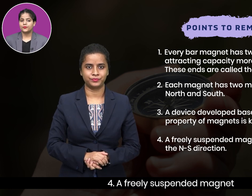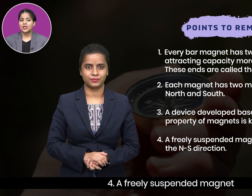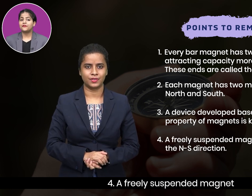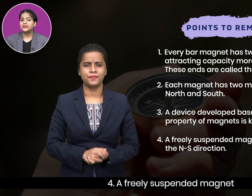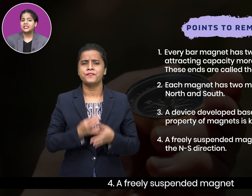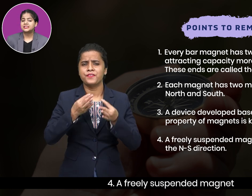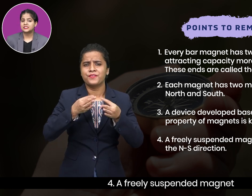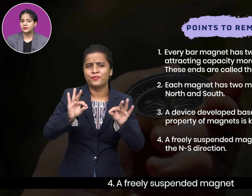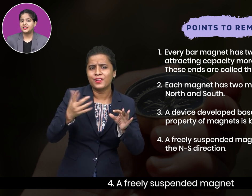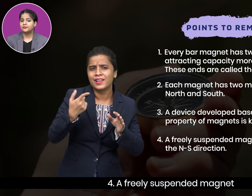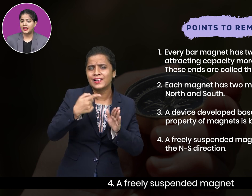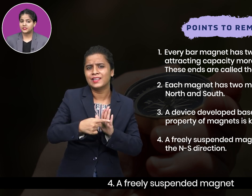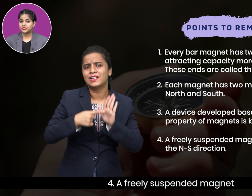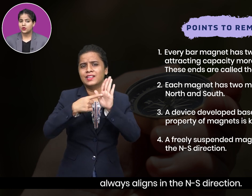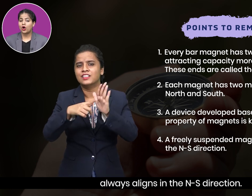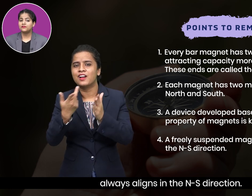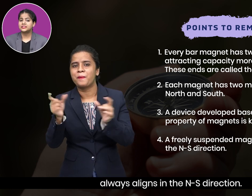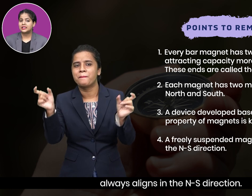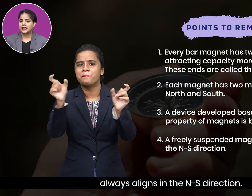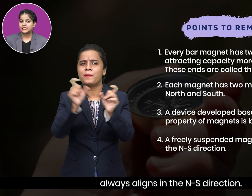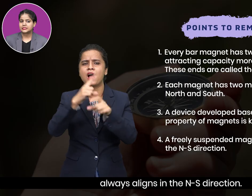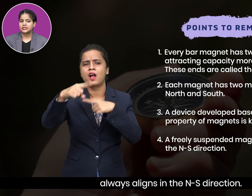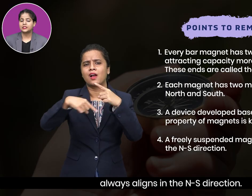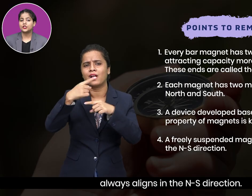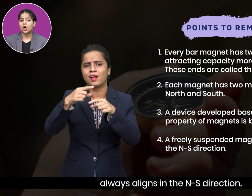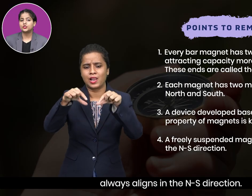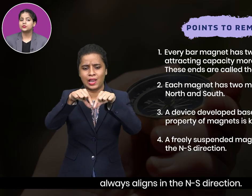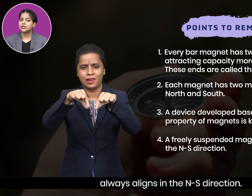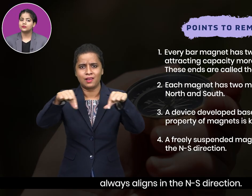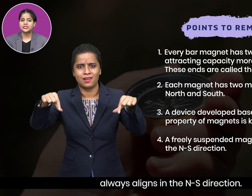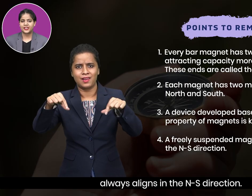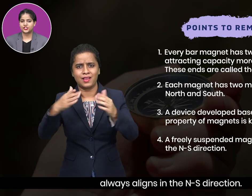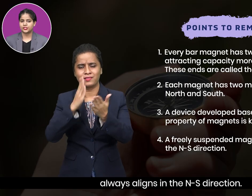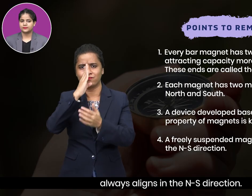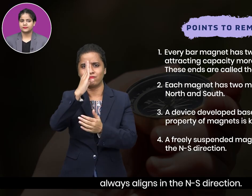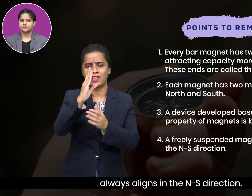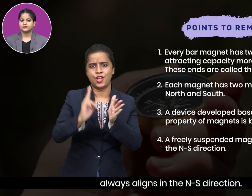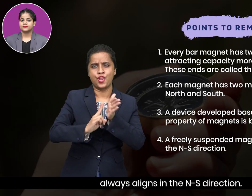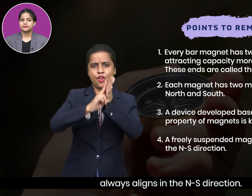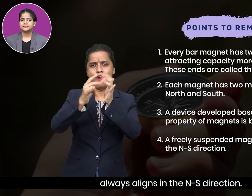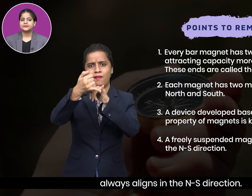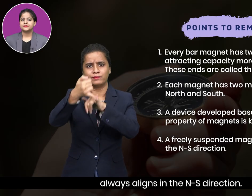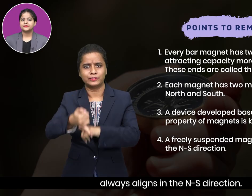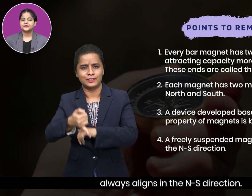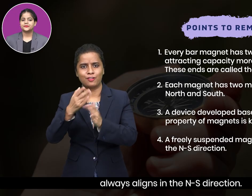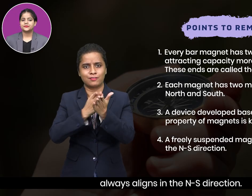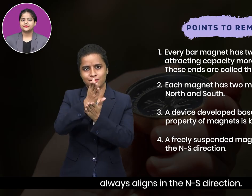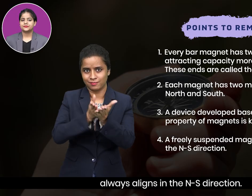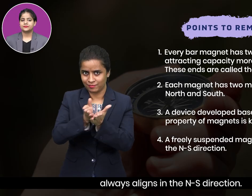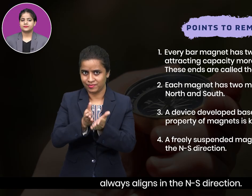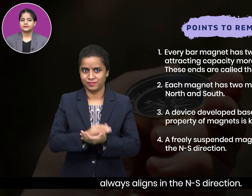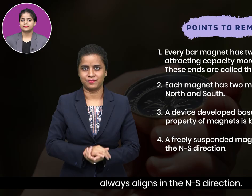4. A freely suspended magnet always aligns in the north-south direction.